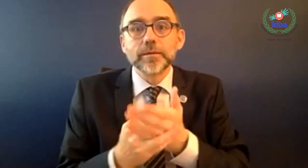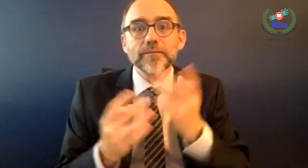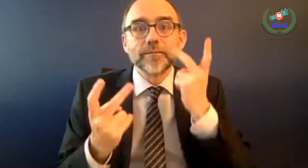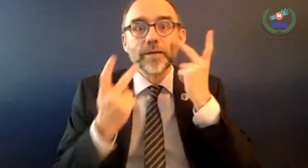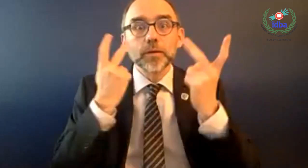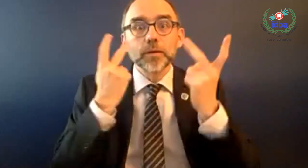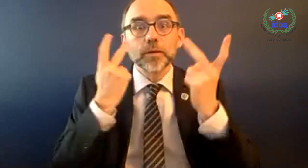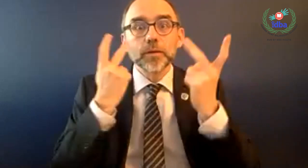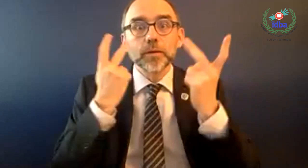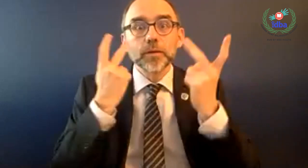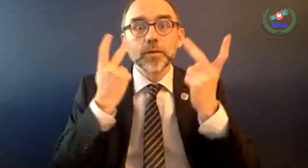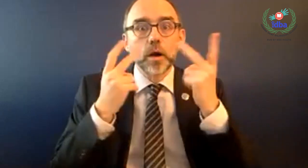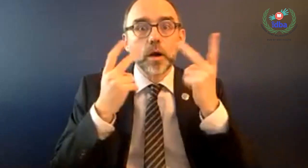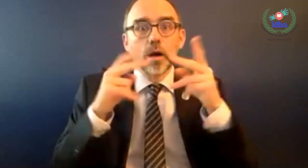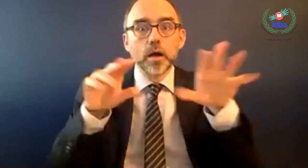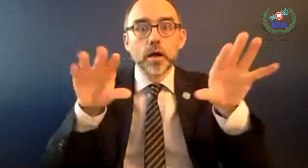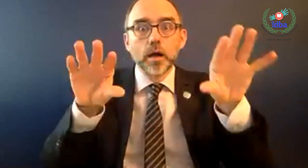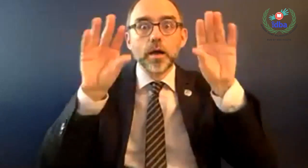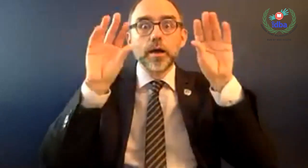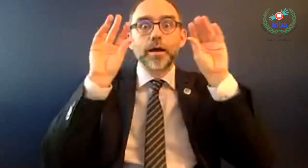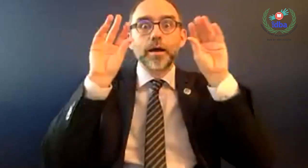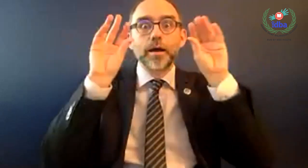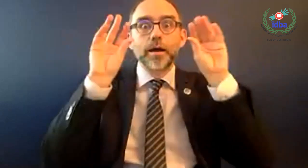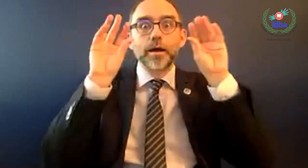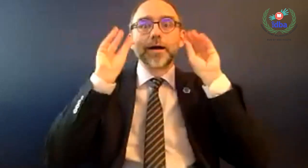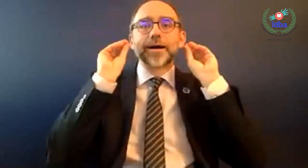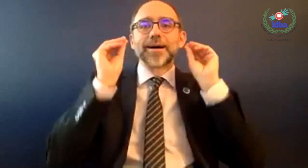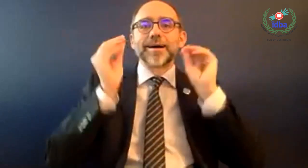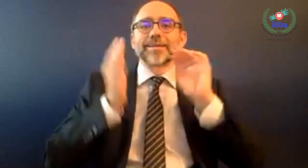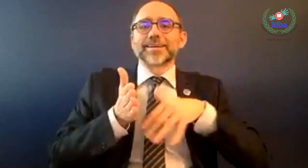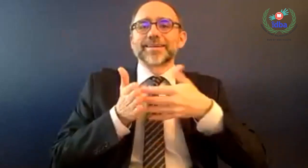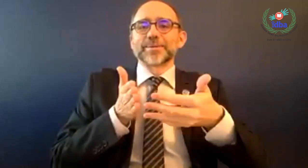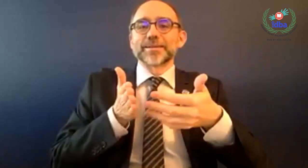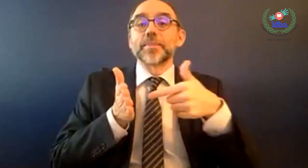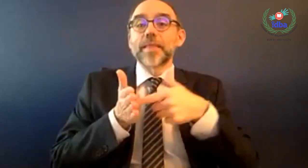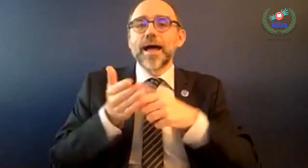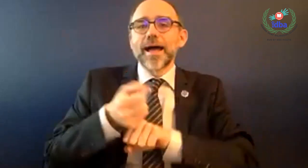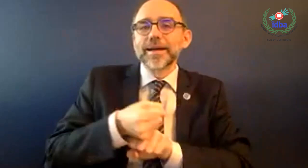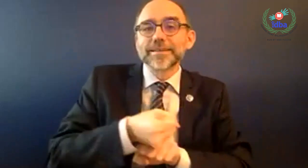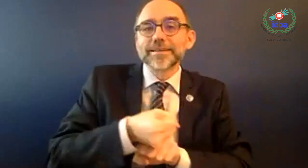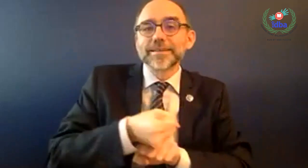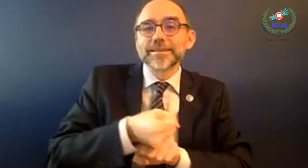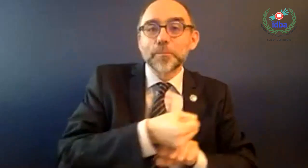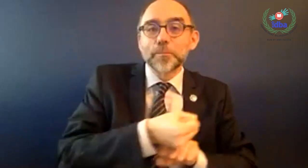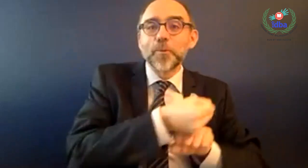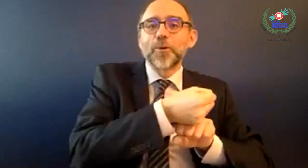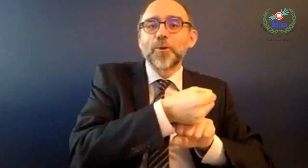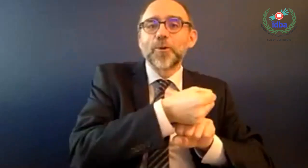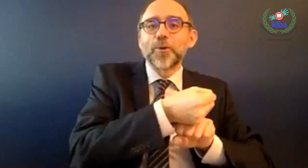primary language, and the first thing is that visual language, visual accessible language is provided, exposed to the deaf